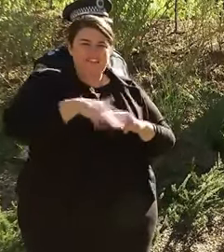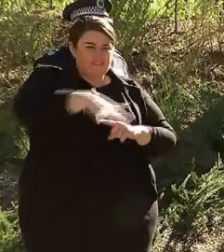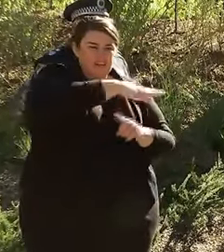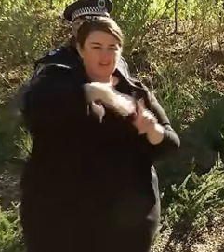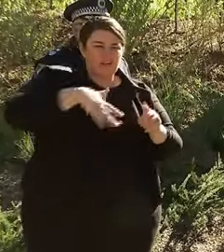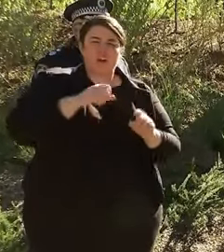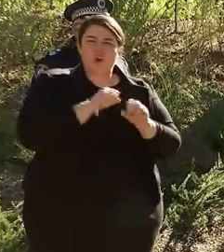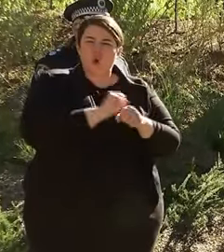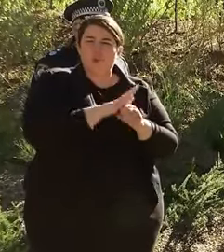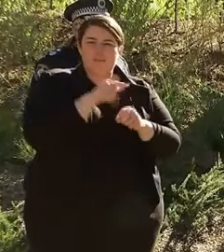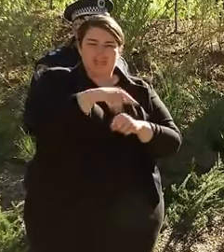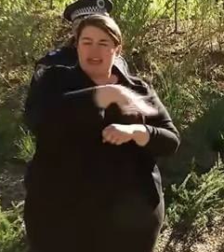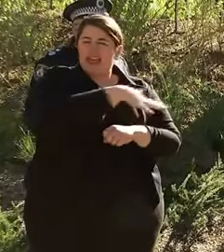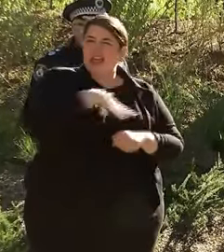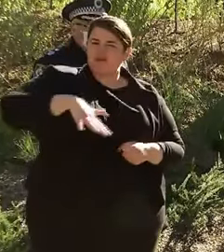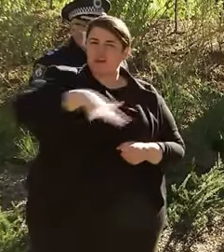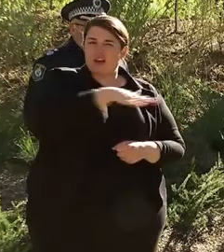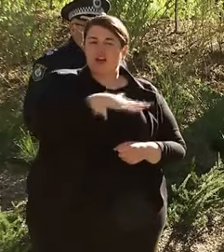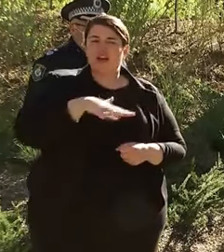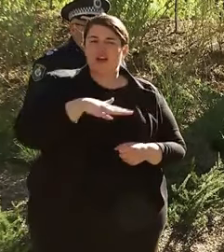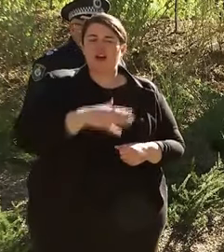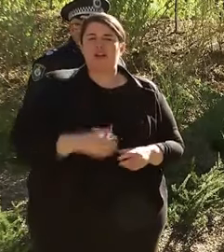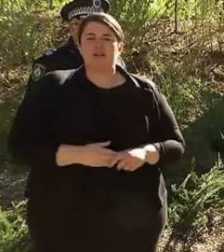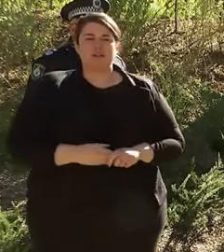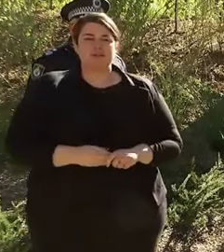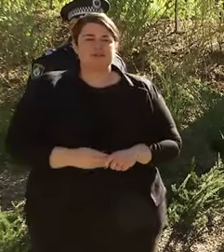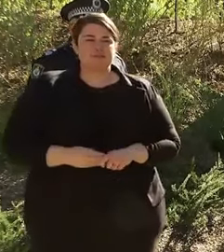and what we haven't found is the exact